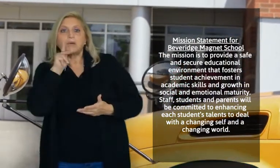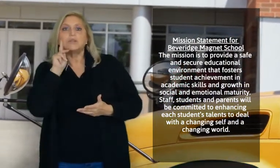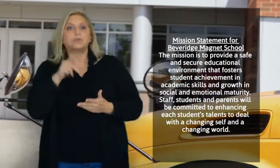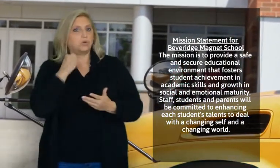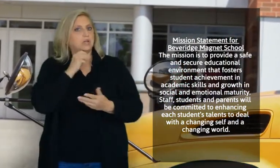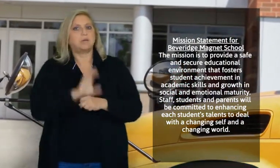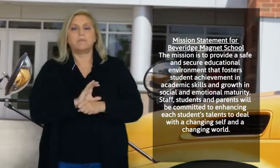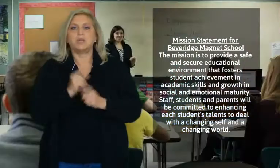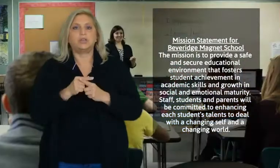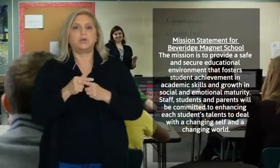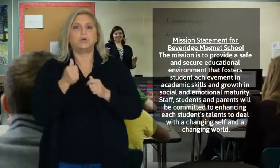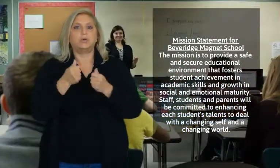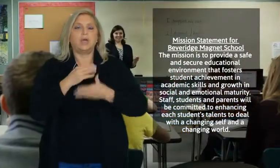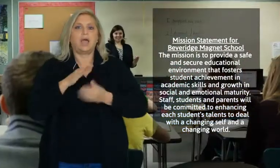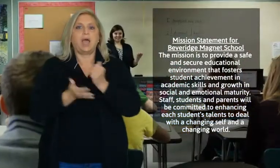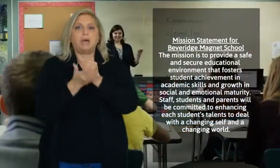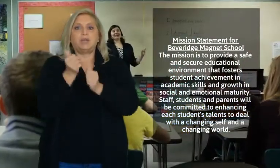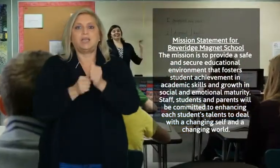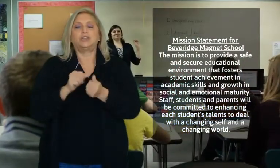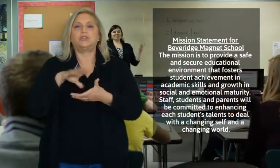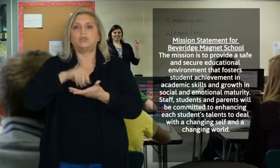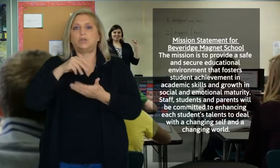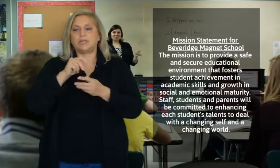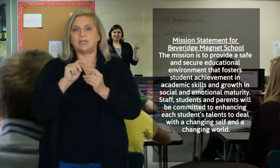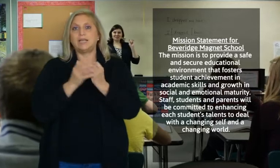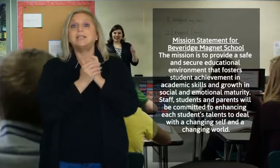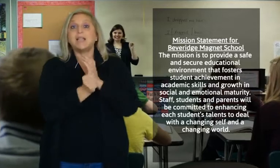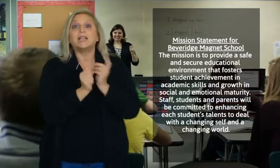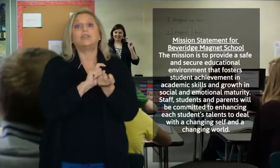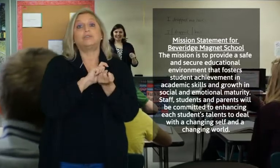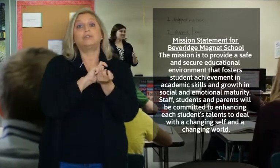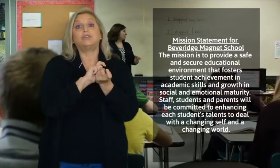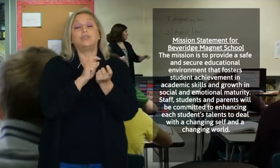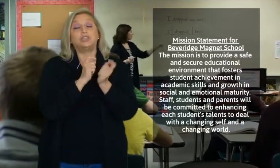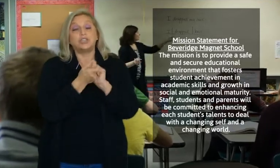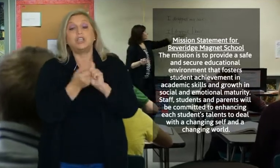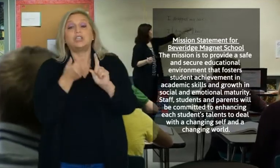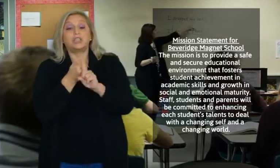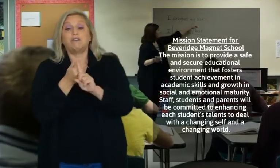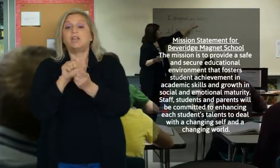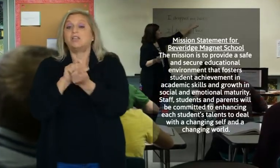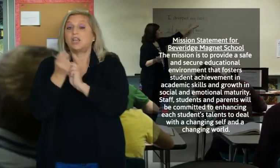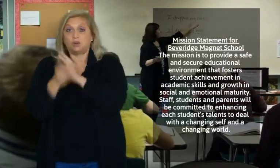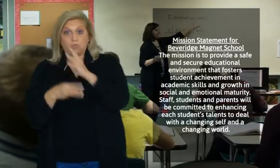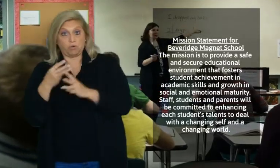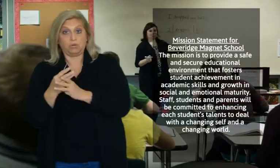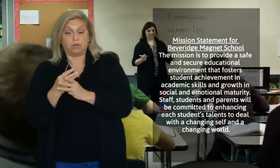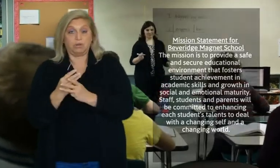and parents will be committed to enhancing each student's talents to deal with a changing self and a changing